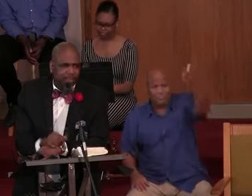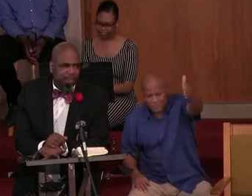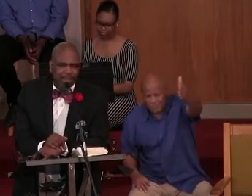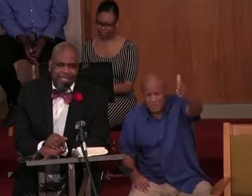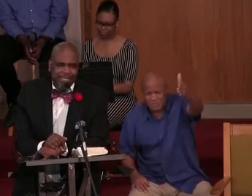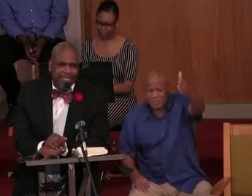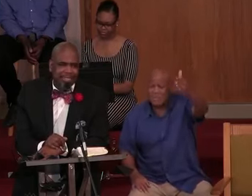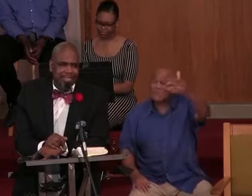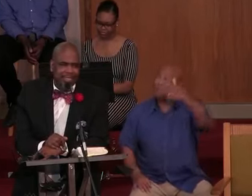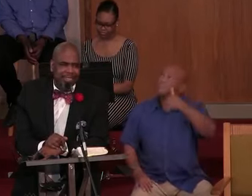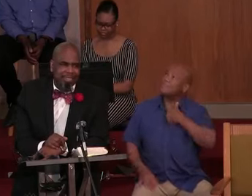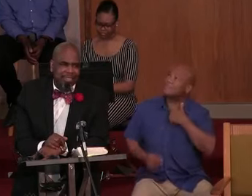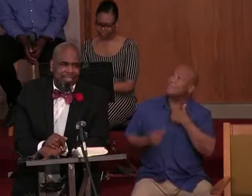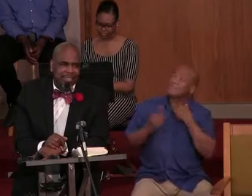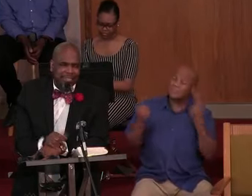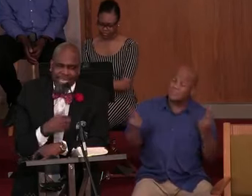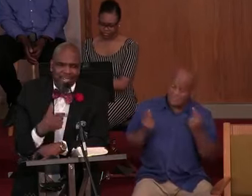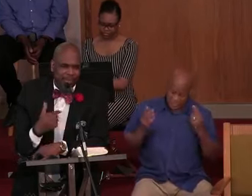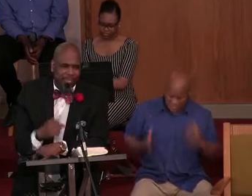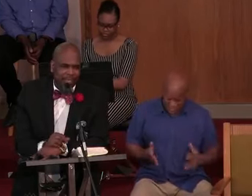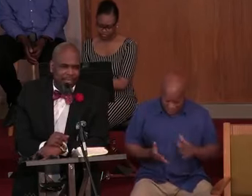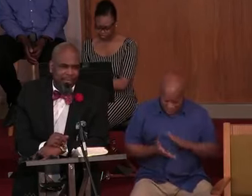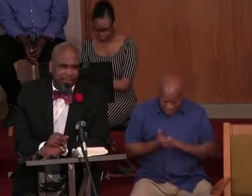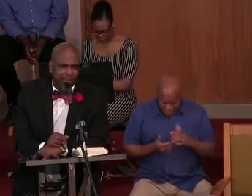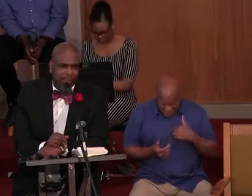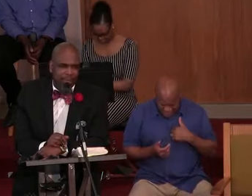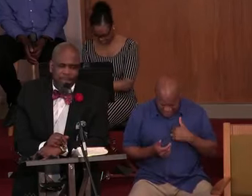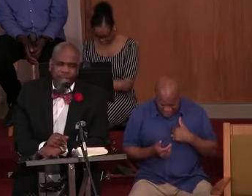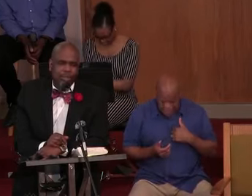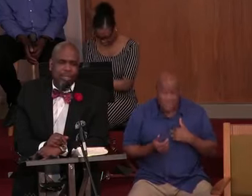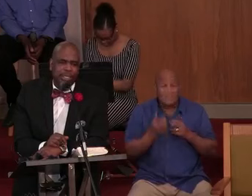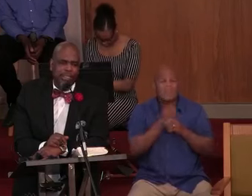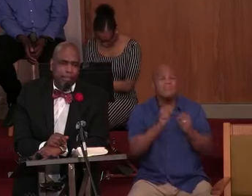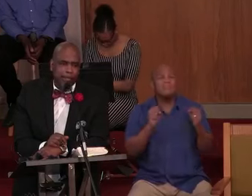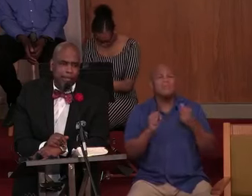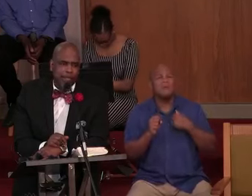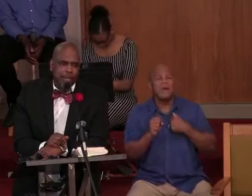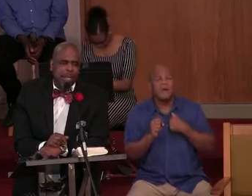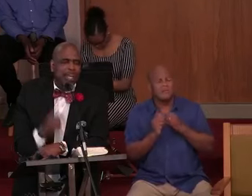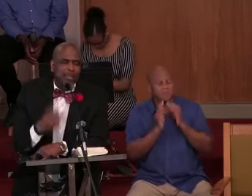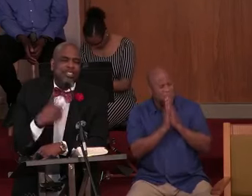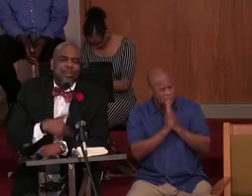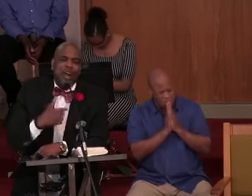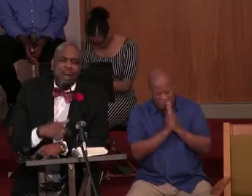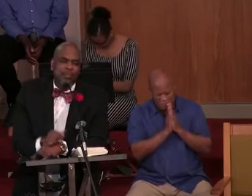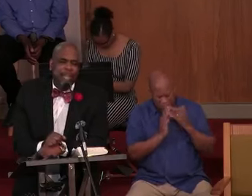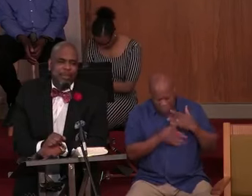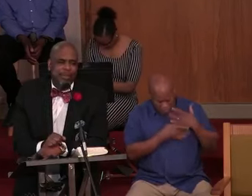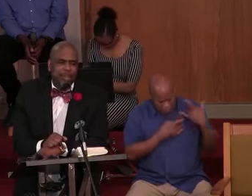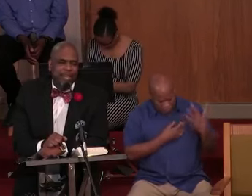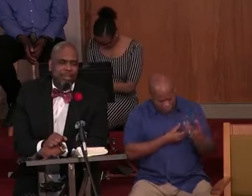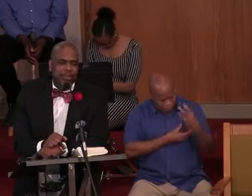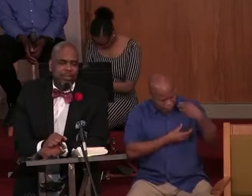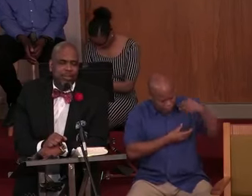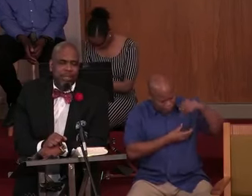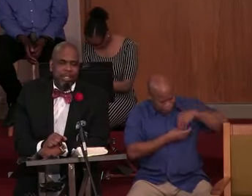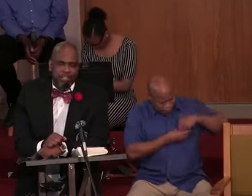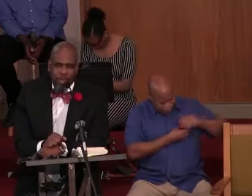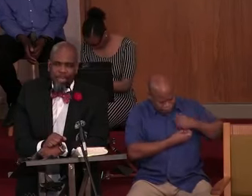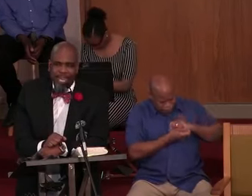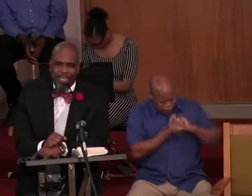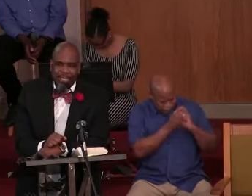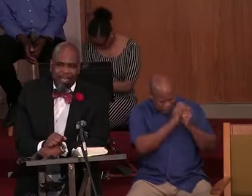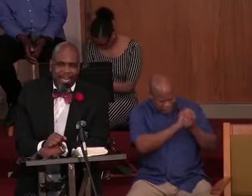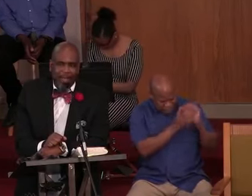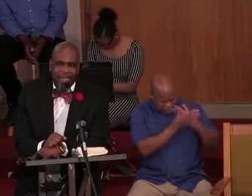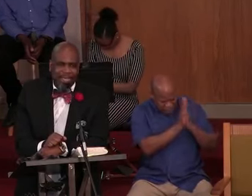Forgive me, for I'm a sinner. Save me by your grace. Come into my heart, make me brand new. Show